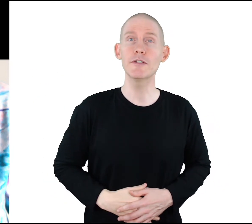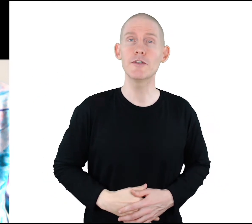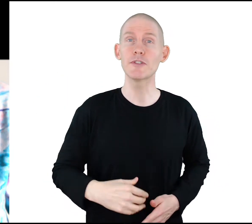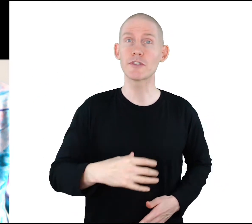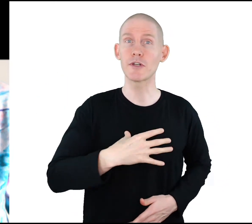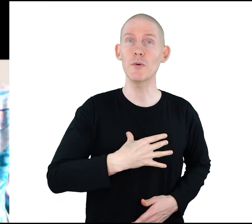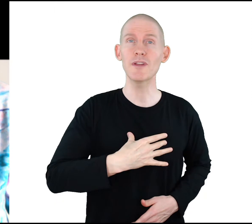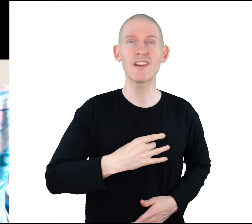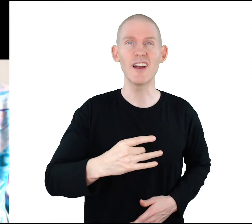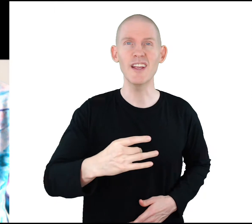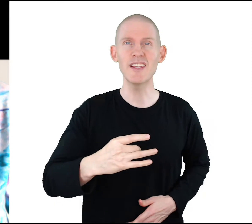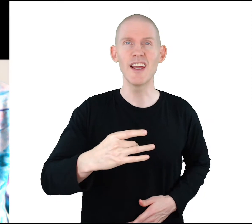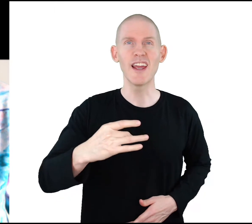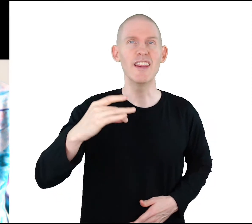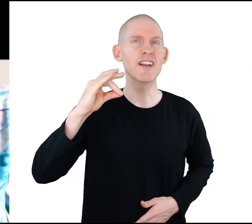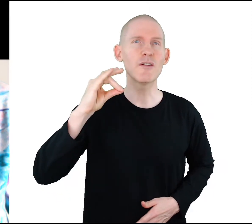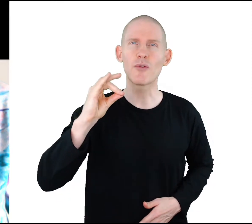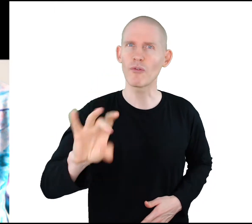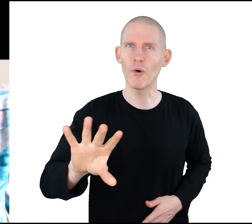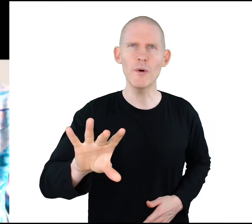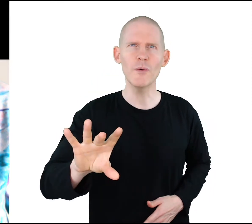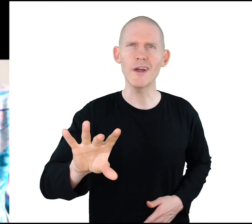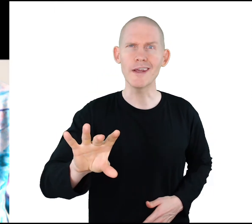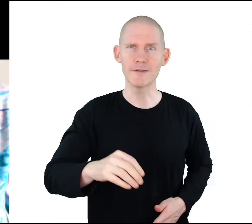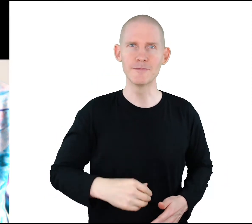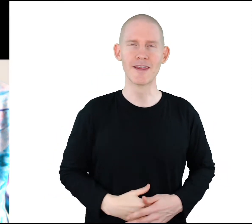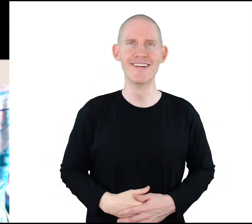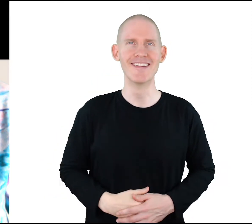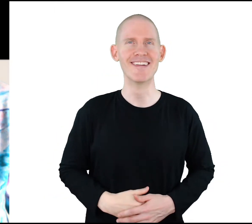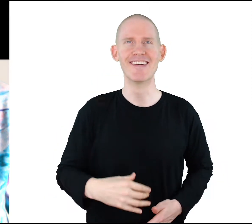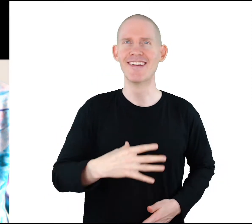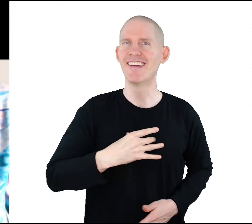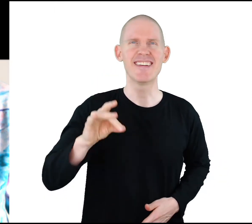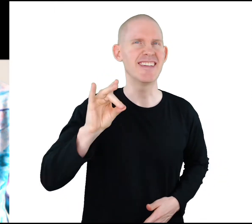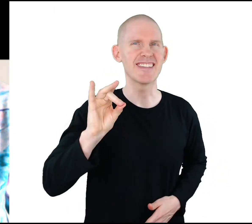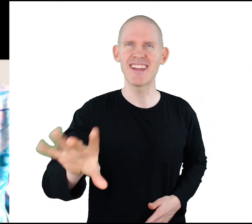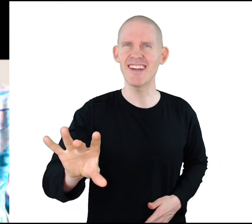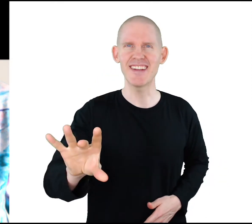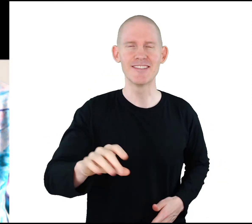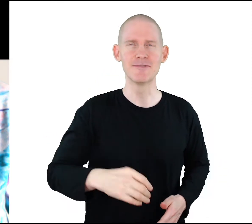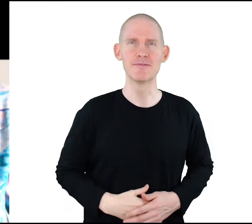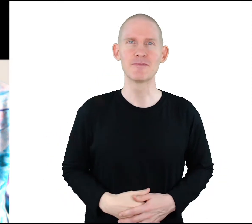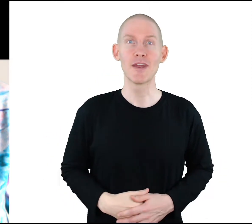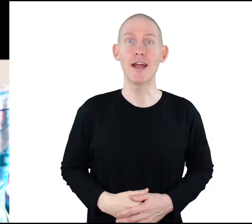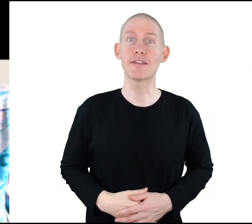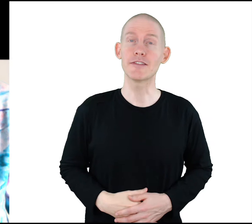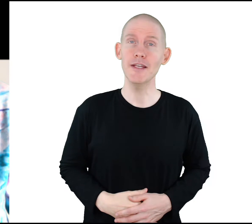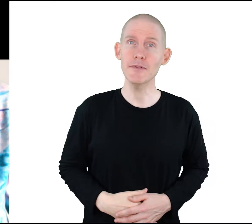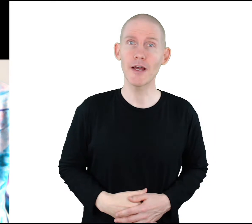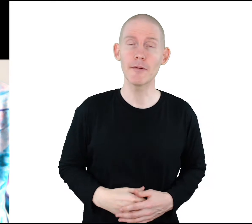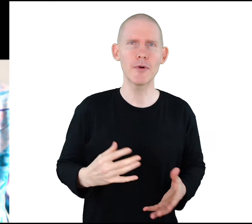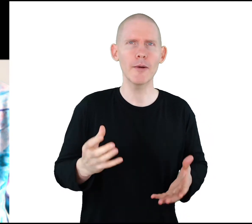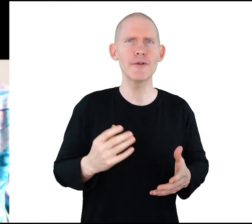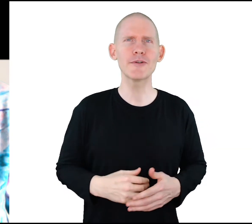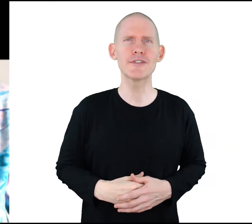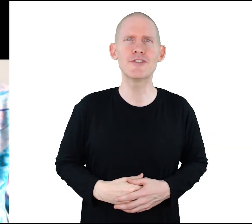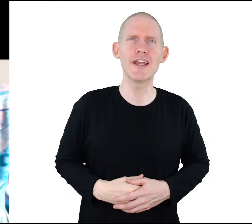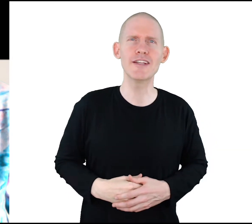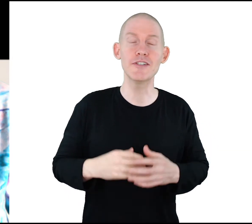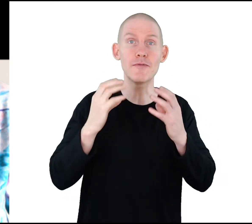do is start with like and then throw it away. Dislike. At the same time, you probably notice a change in